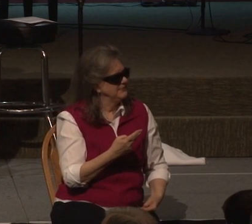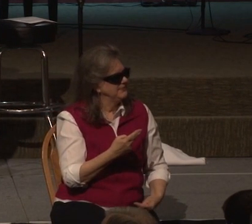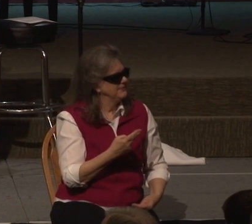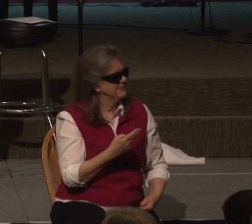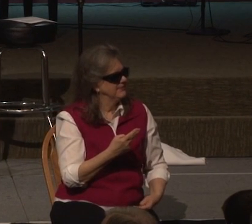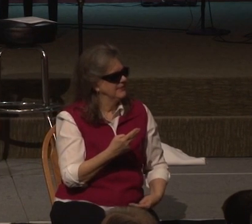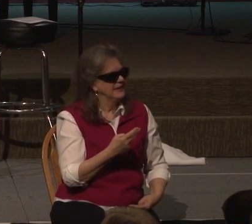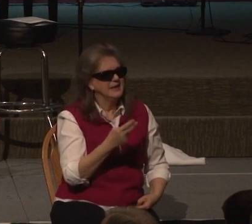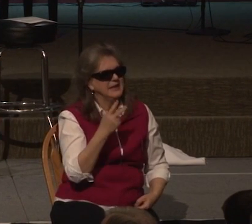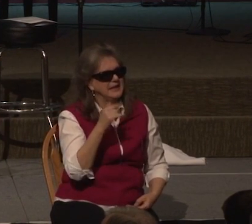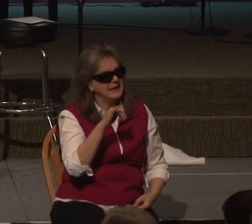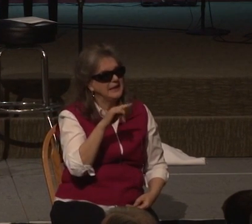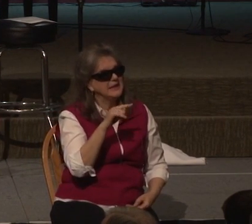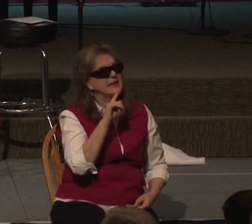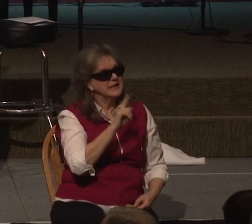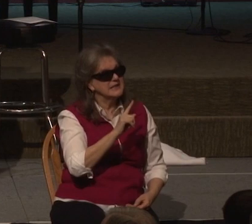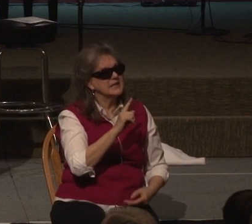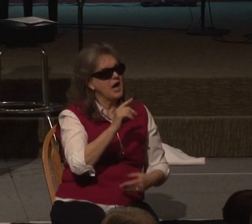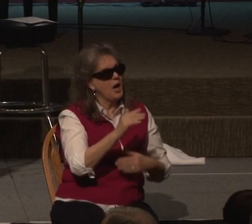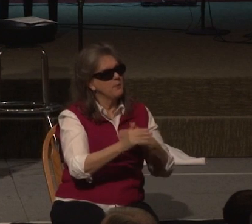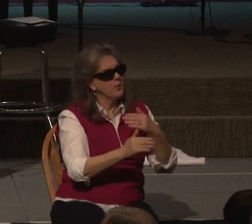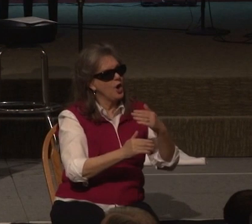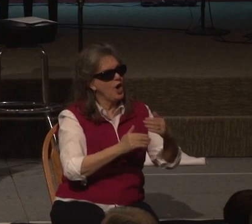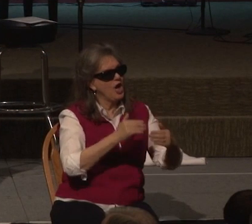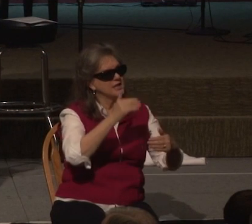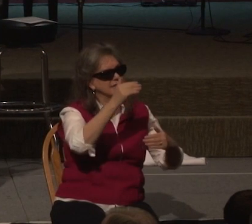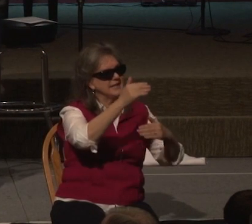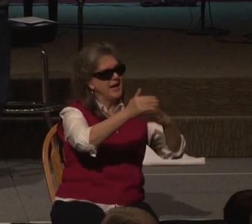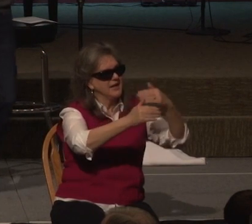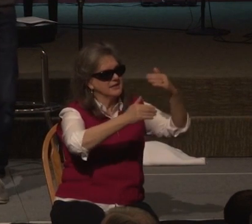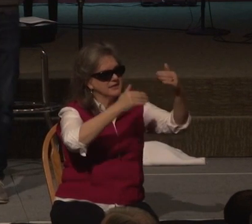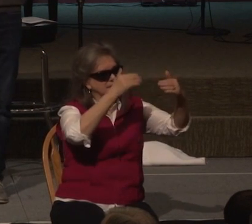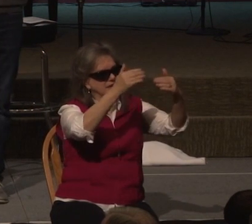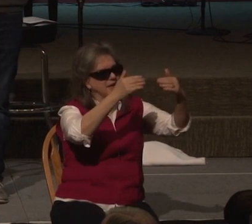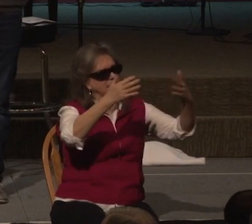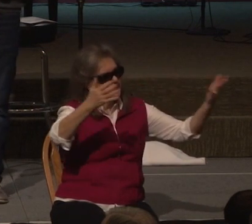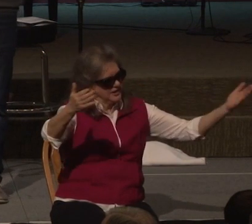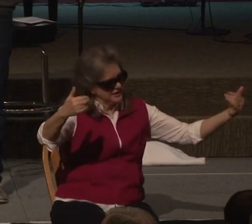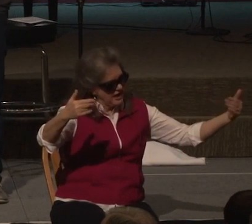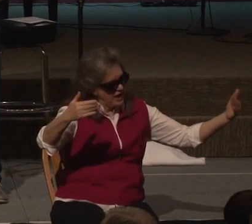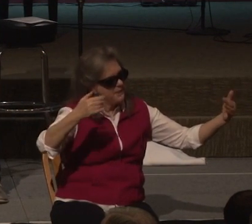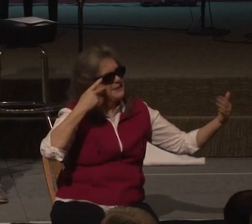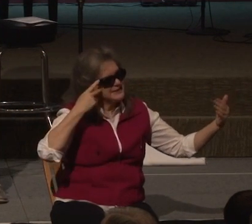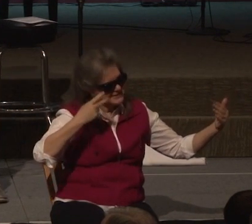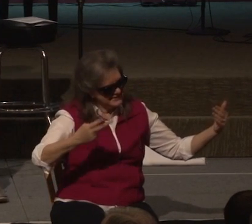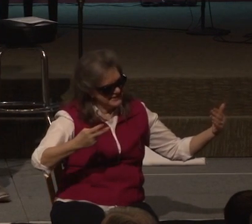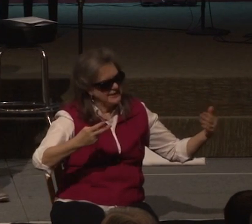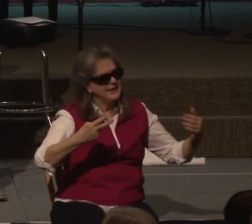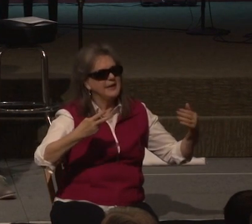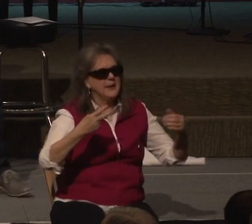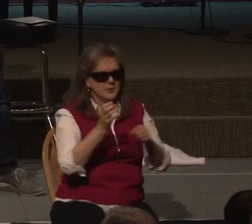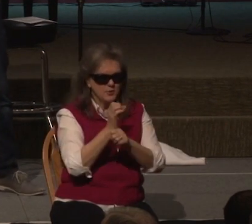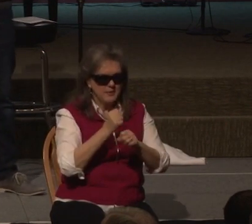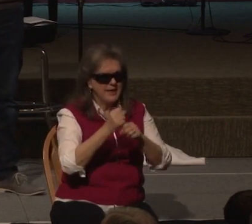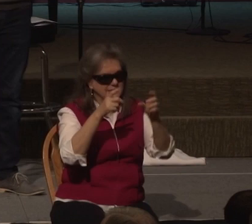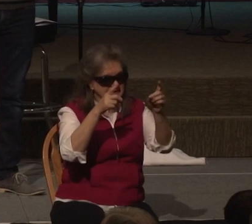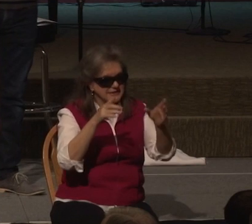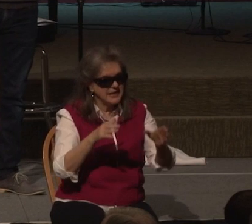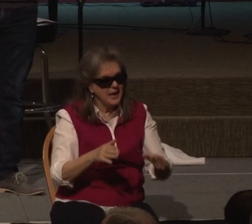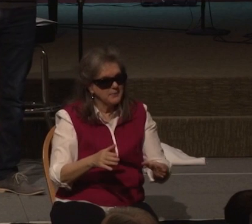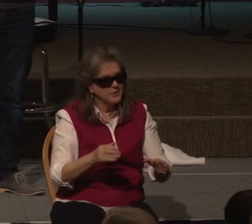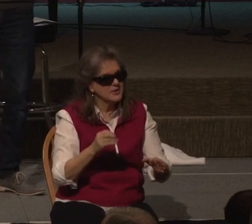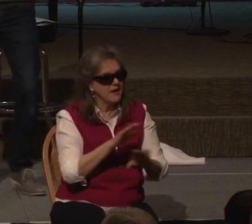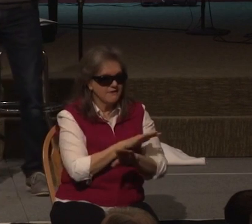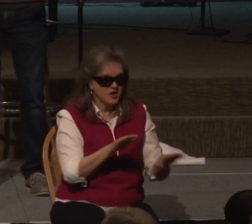It's a process, right? See, come and see is an invitation to make disciples